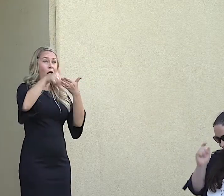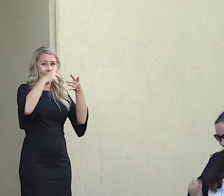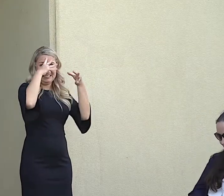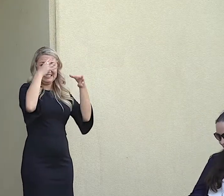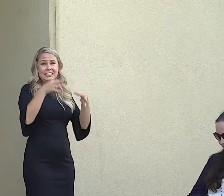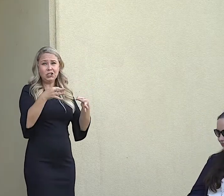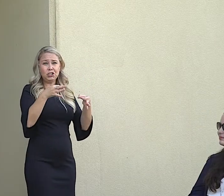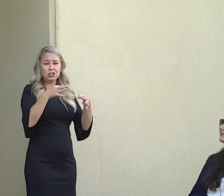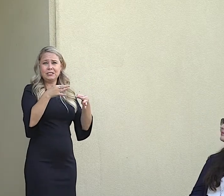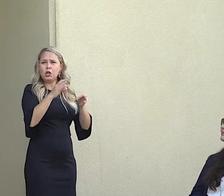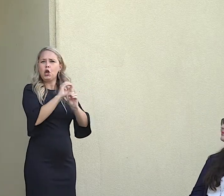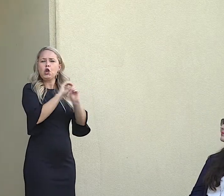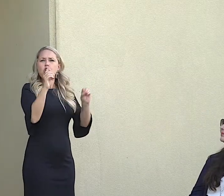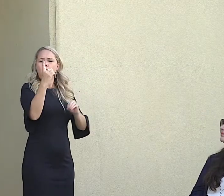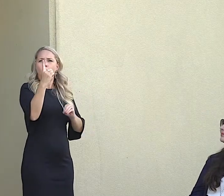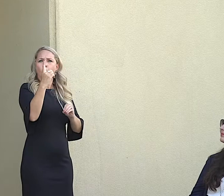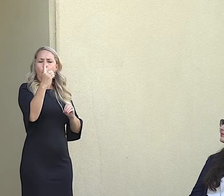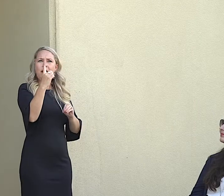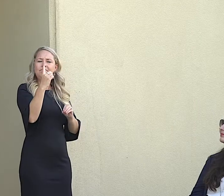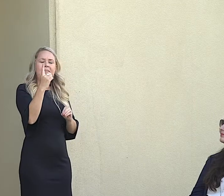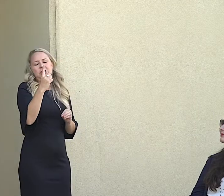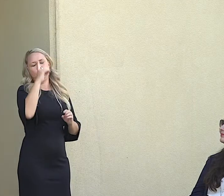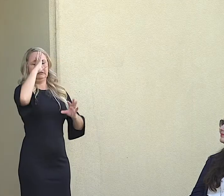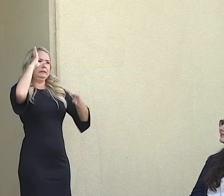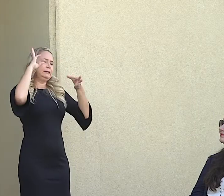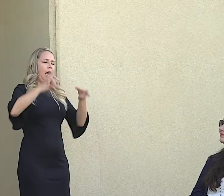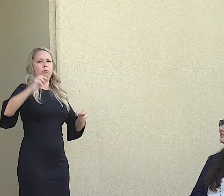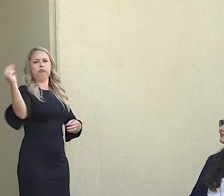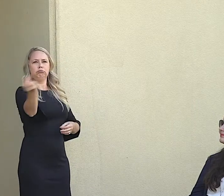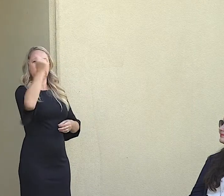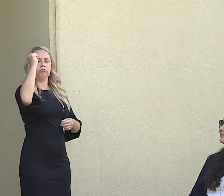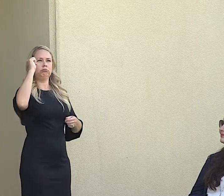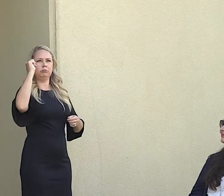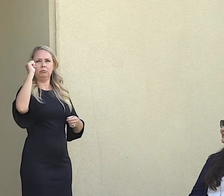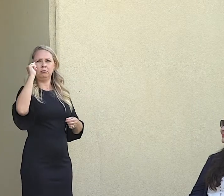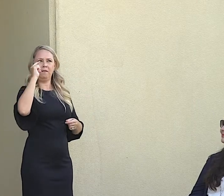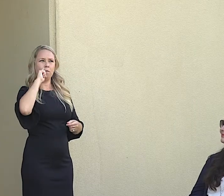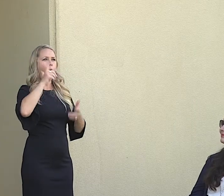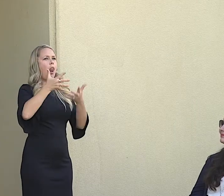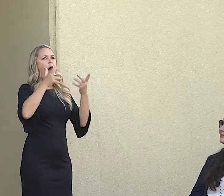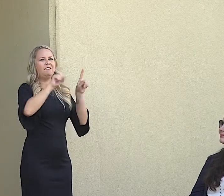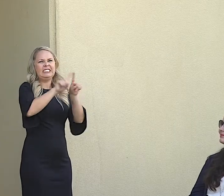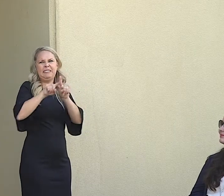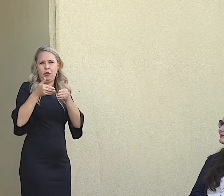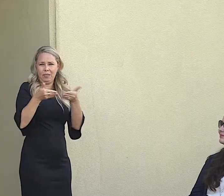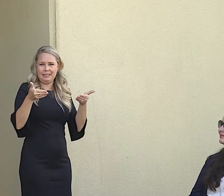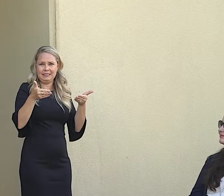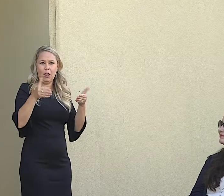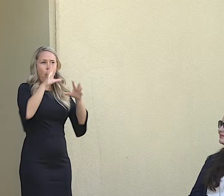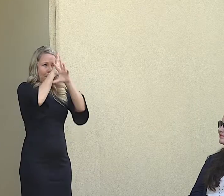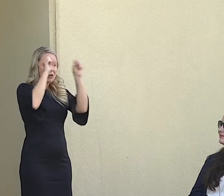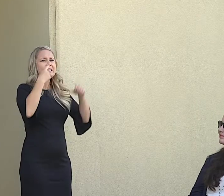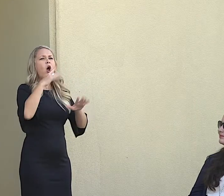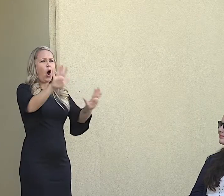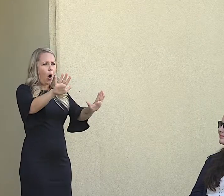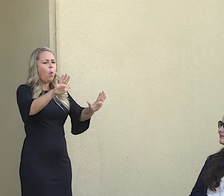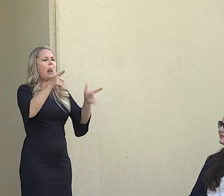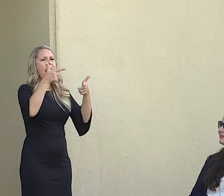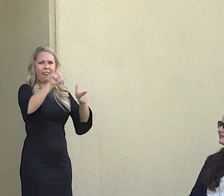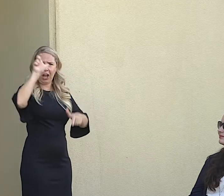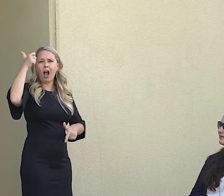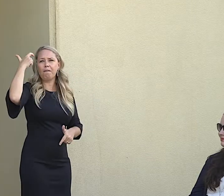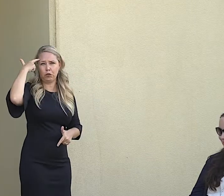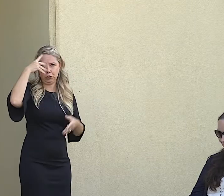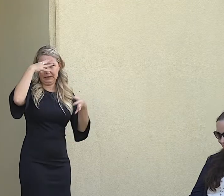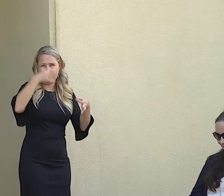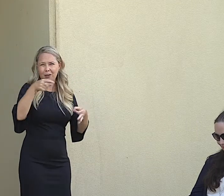decisions have been made. No one yet has made sweeping changes across the country for a lot of different things. The president said we're going to leave that to the governors. You've